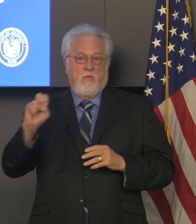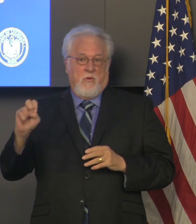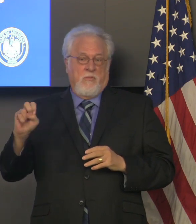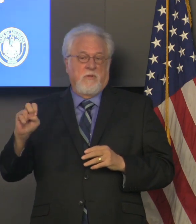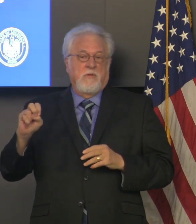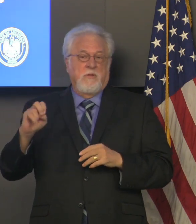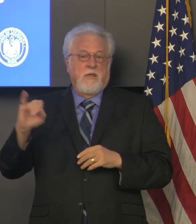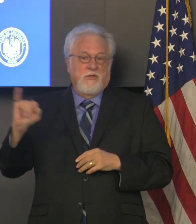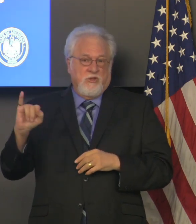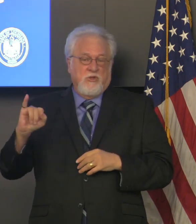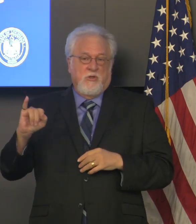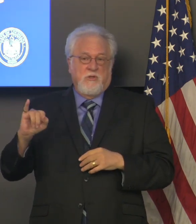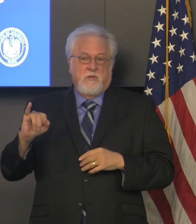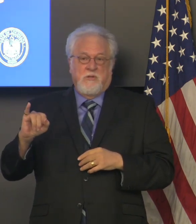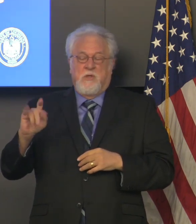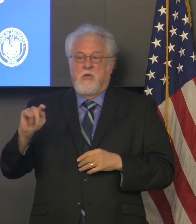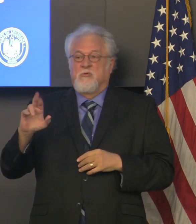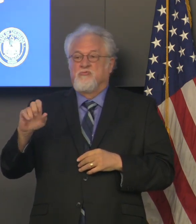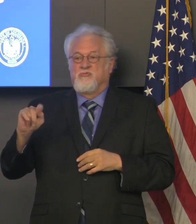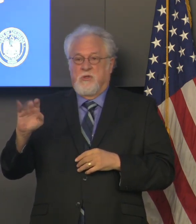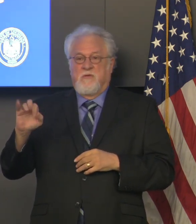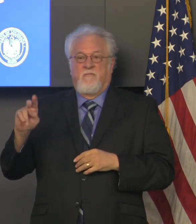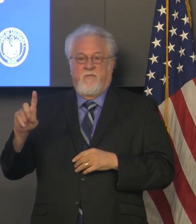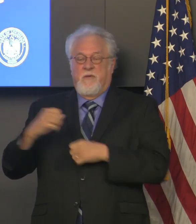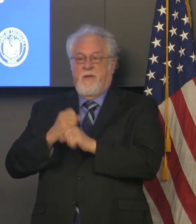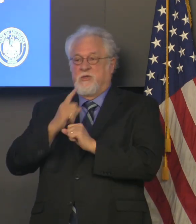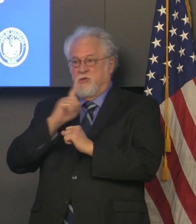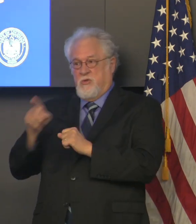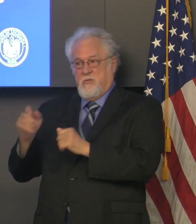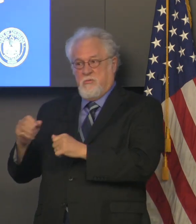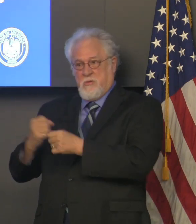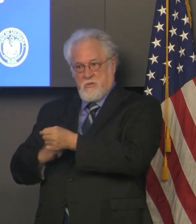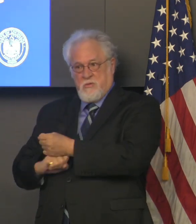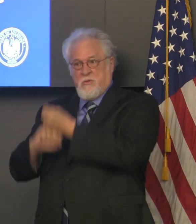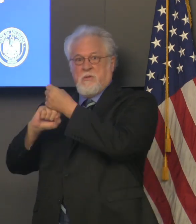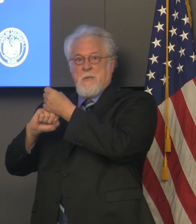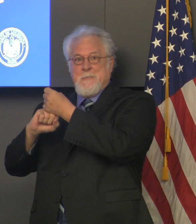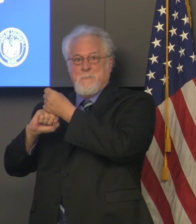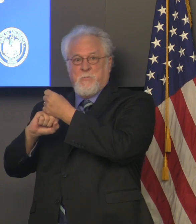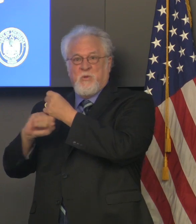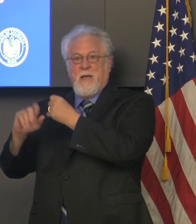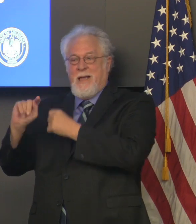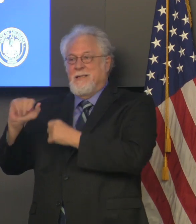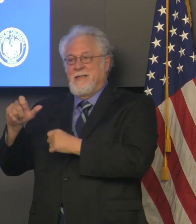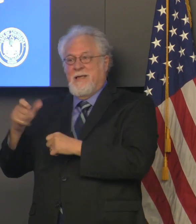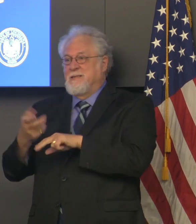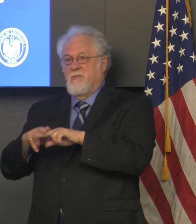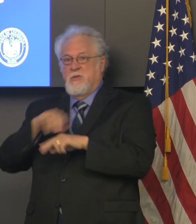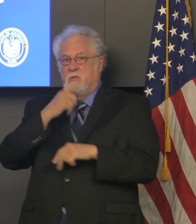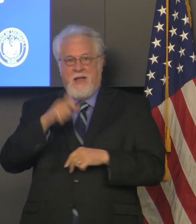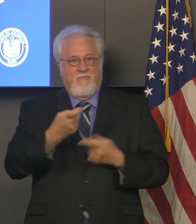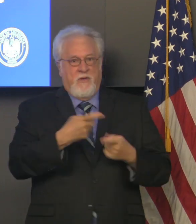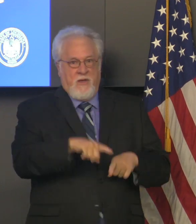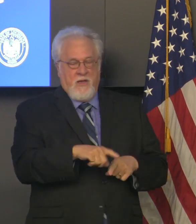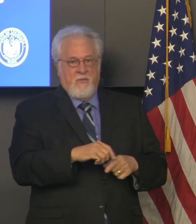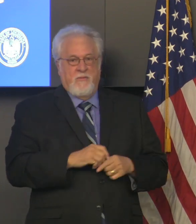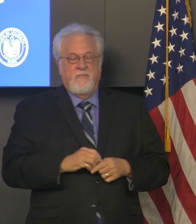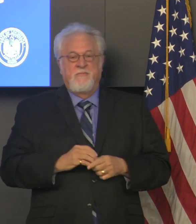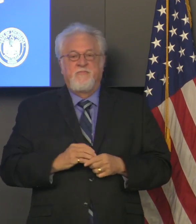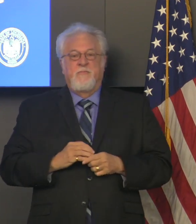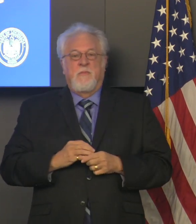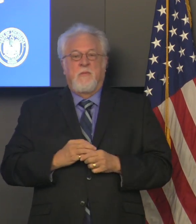trust funds to make sure that those are shored up and those tax increases do not become